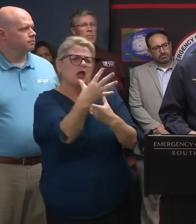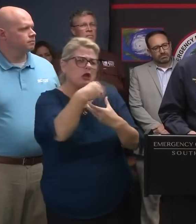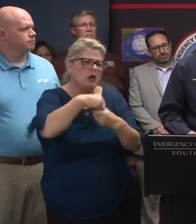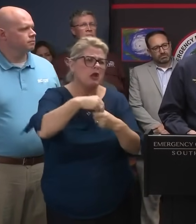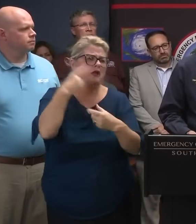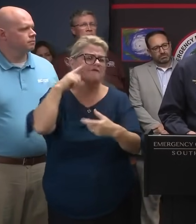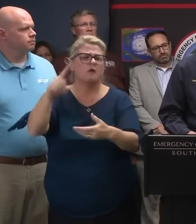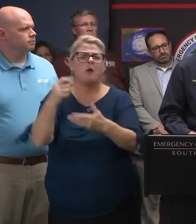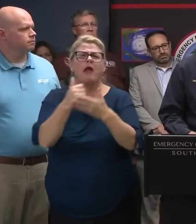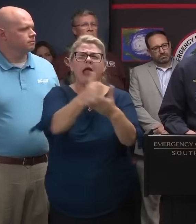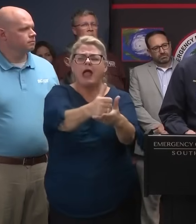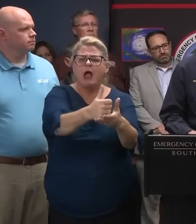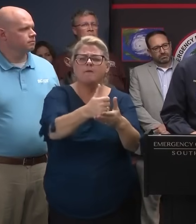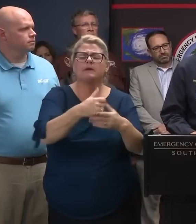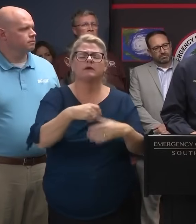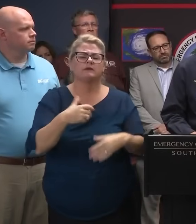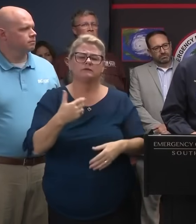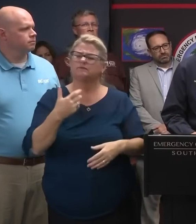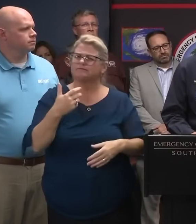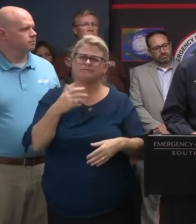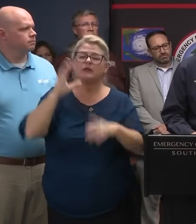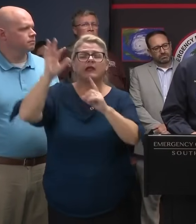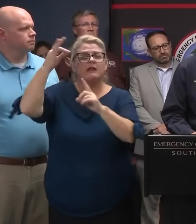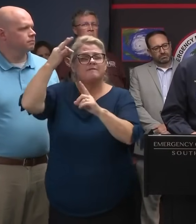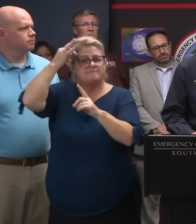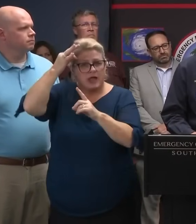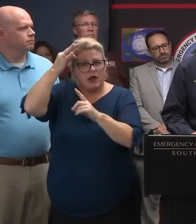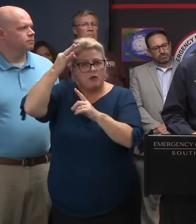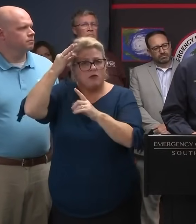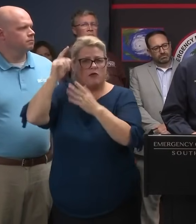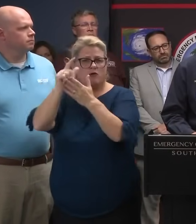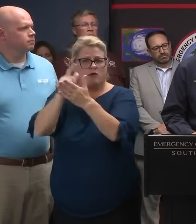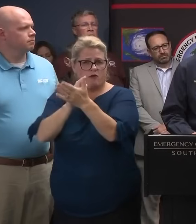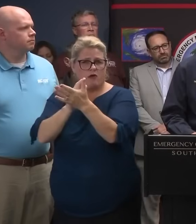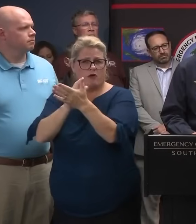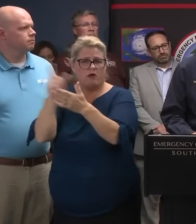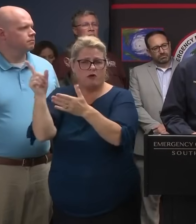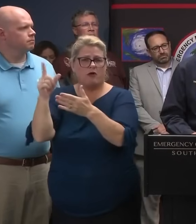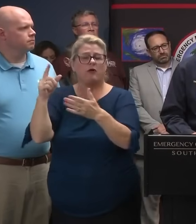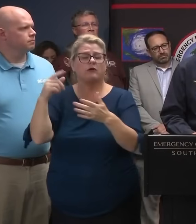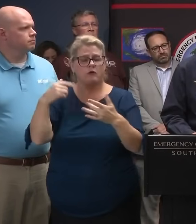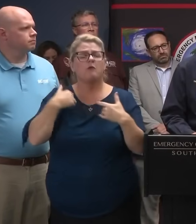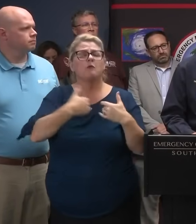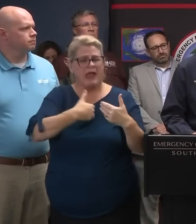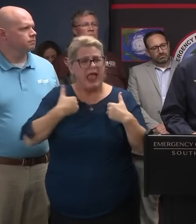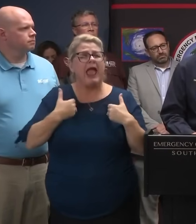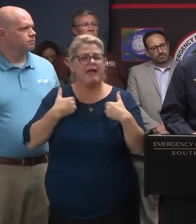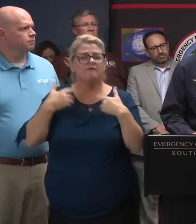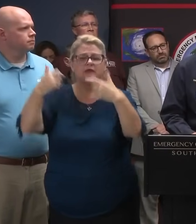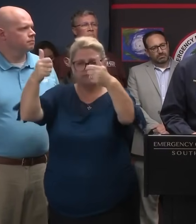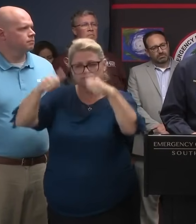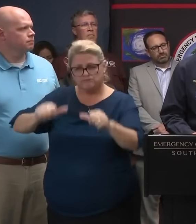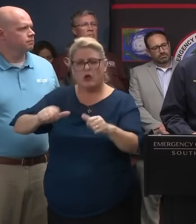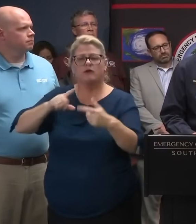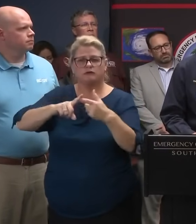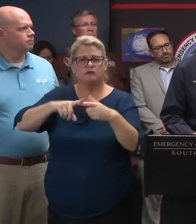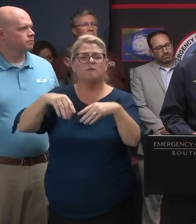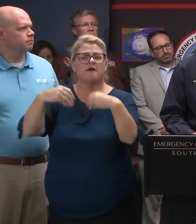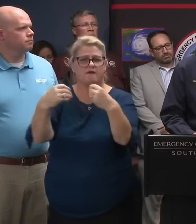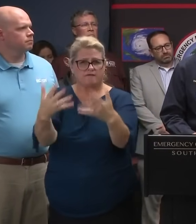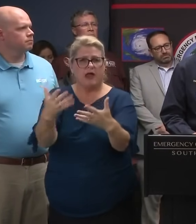relief. That is because under the federal procedure, although we got the declaration to